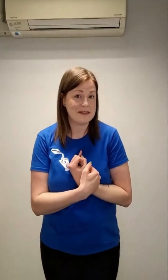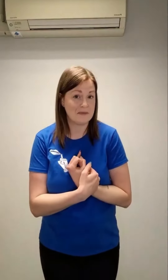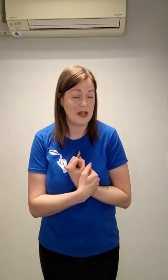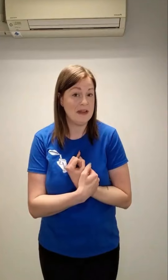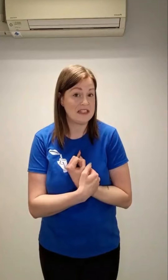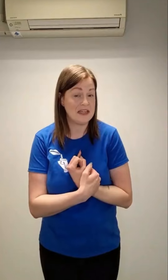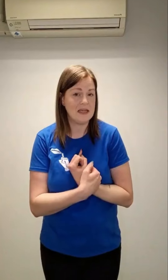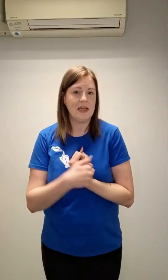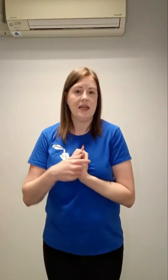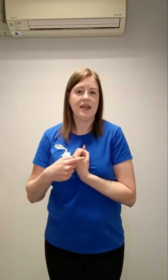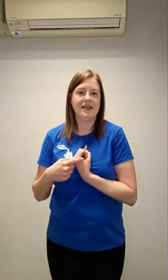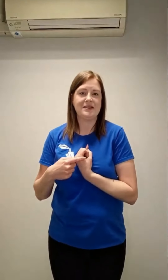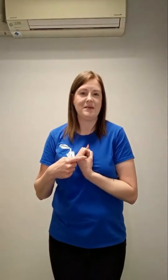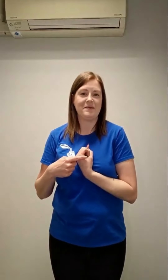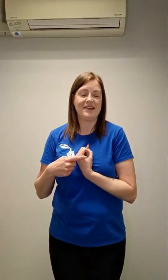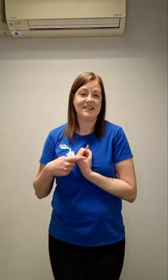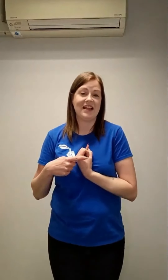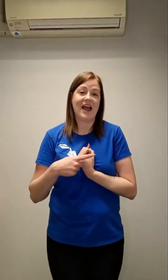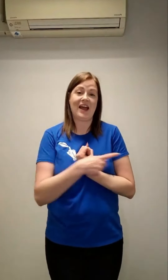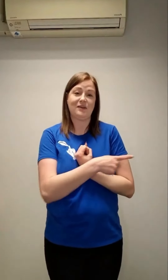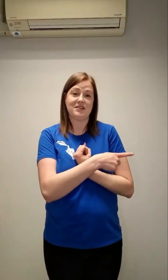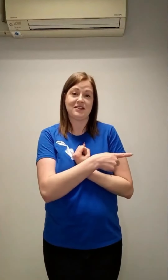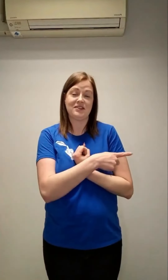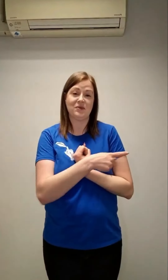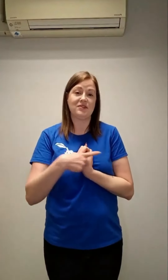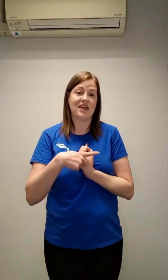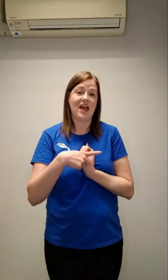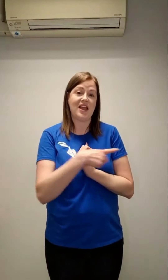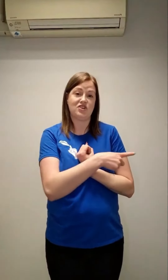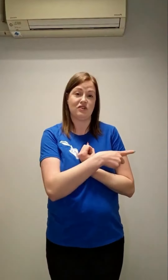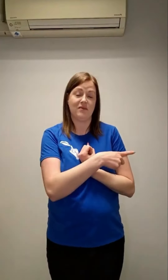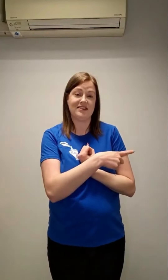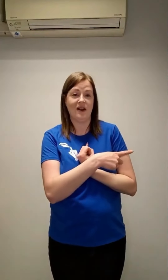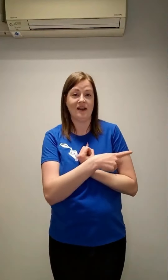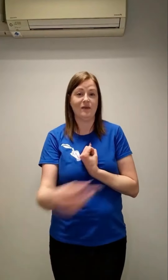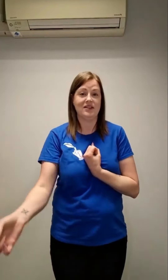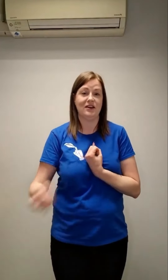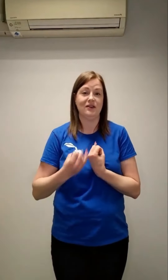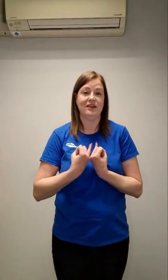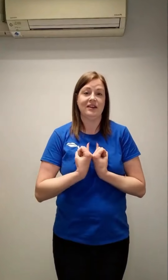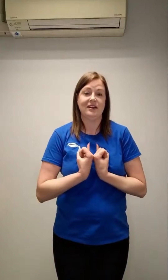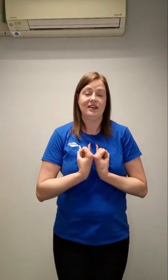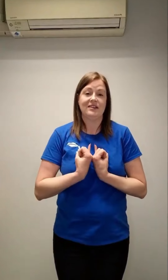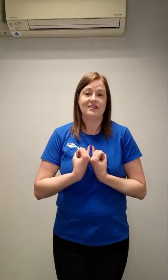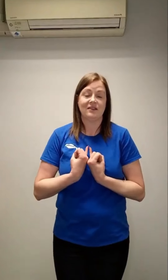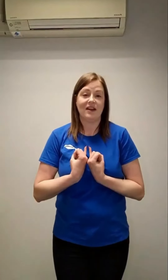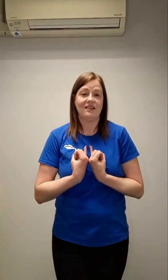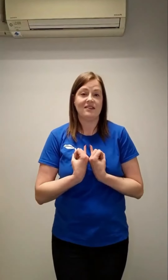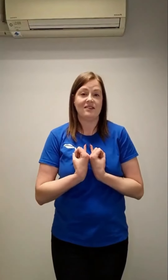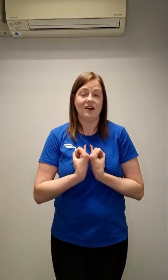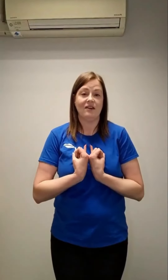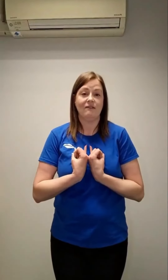my ability, is facing out towards the edge of my signing window. So like in the sign